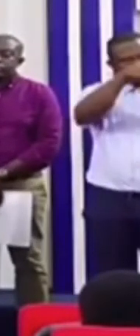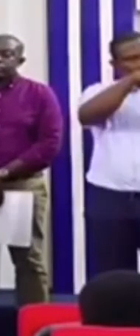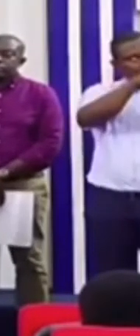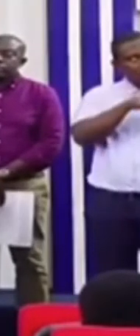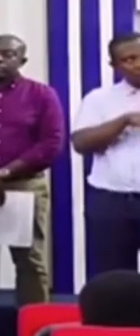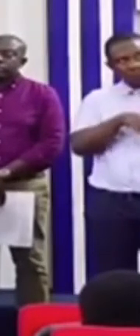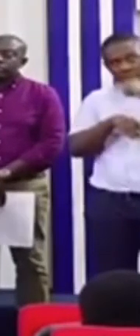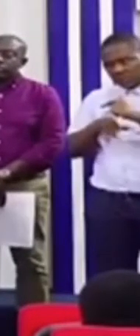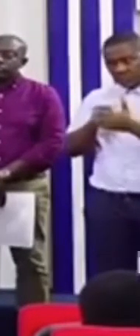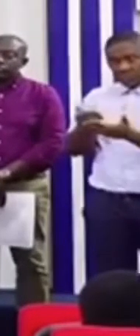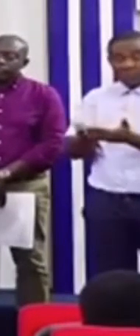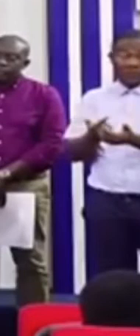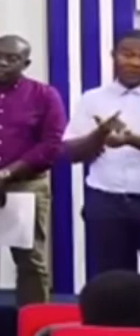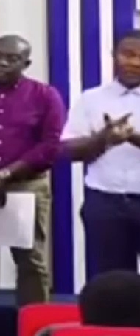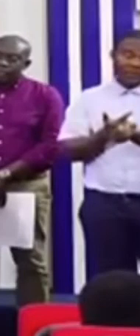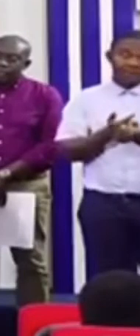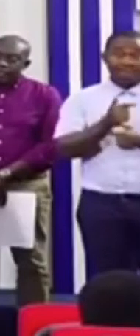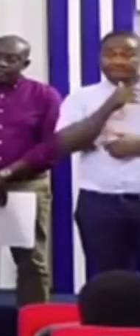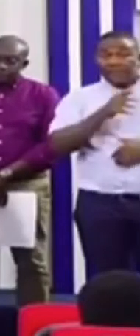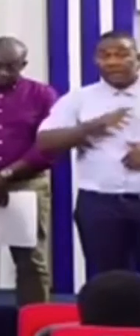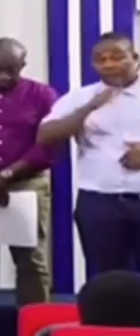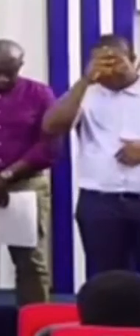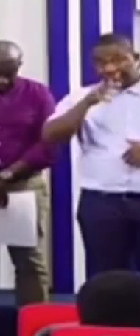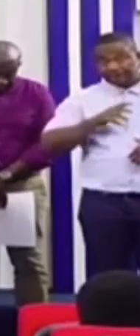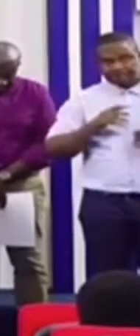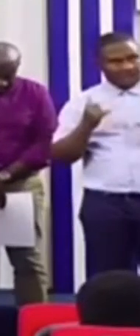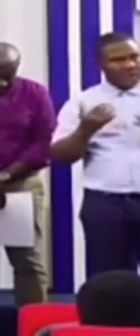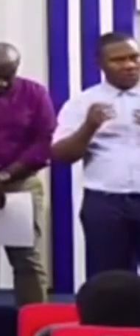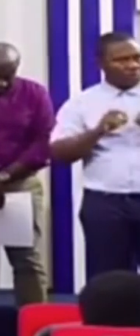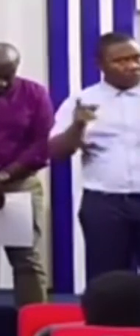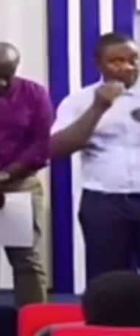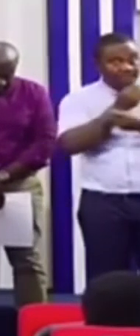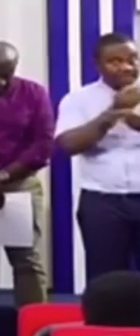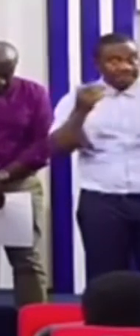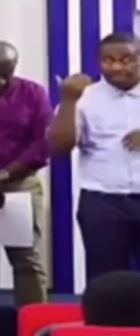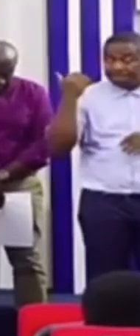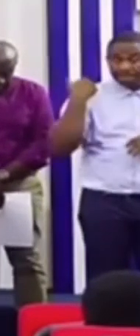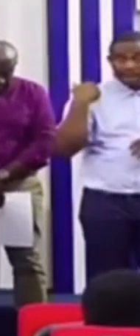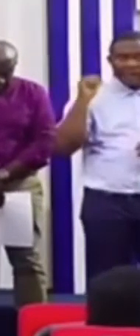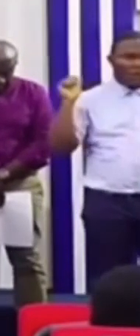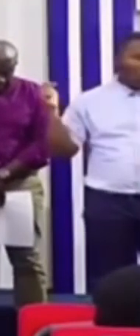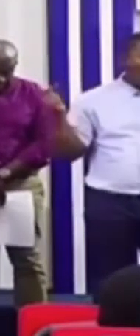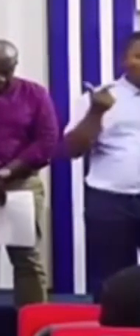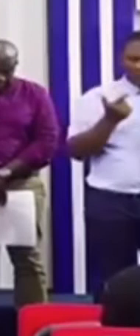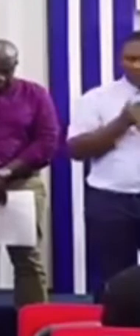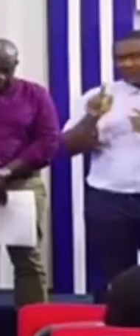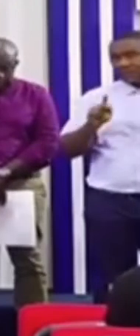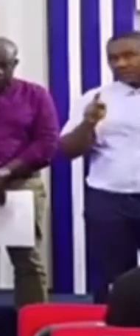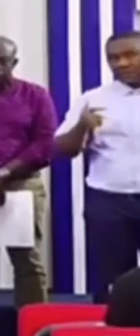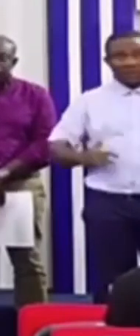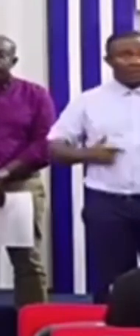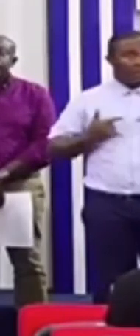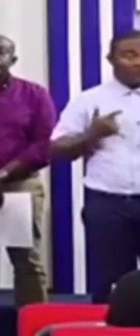Distinguished ladies and gentlemen, permit me to use this opportunity to remind audience and people living in